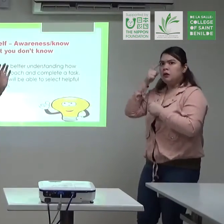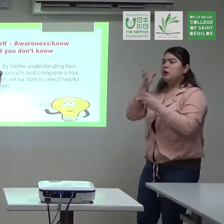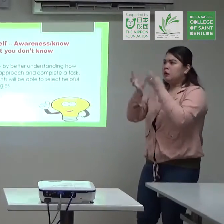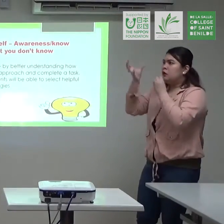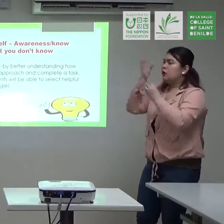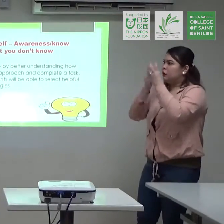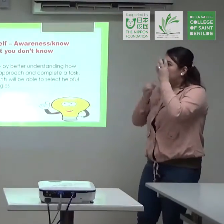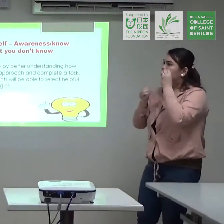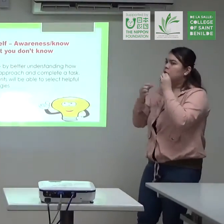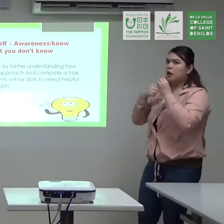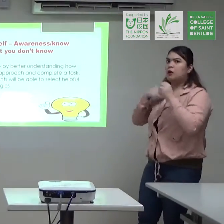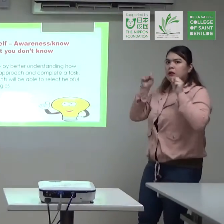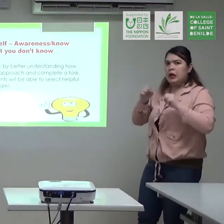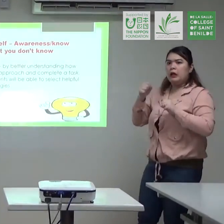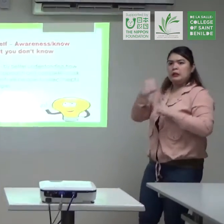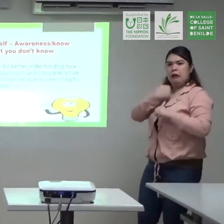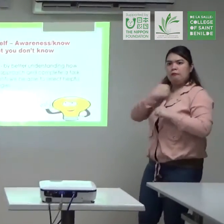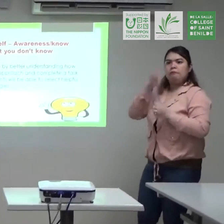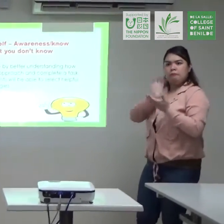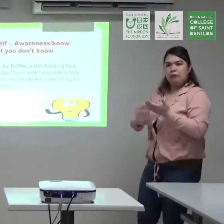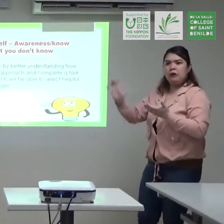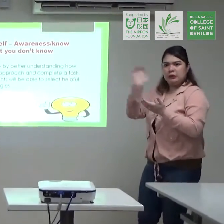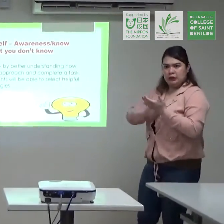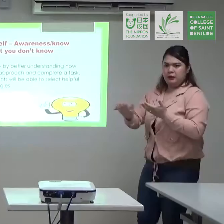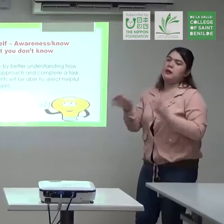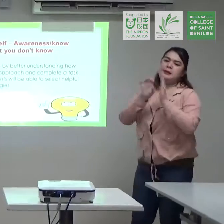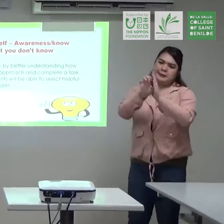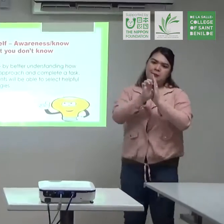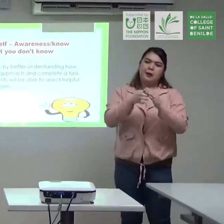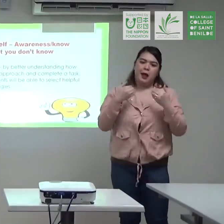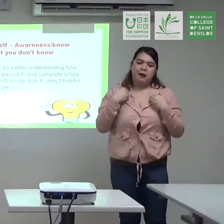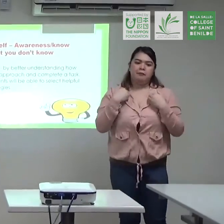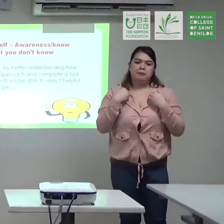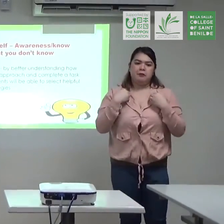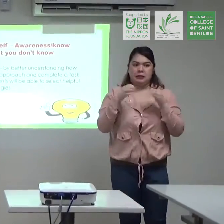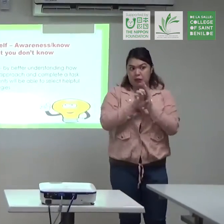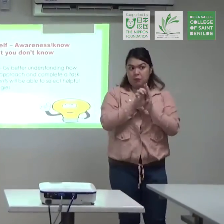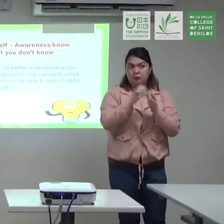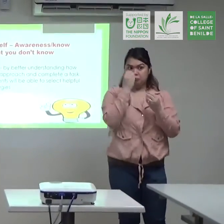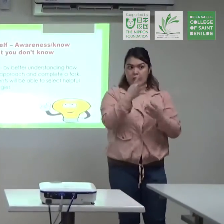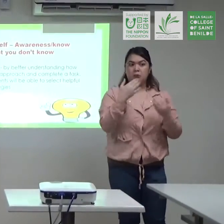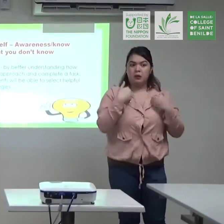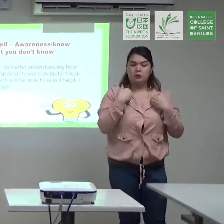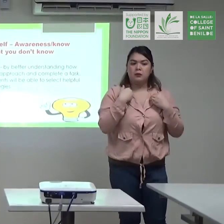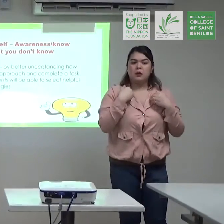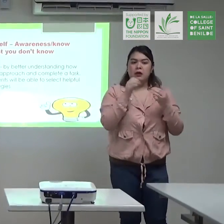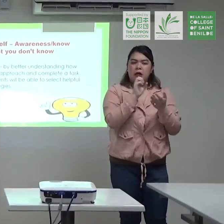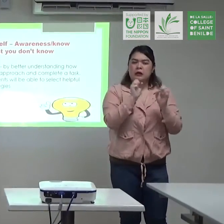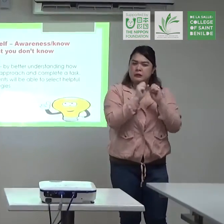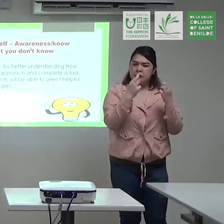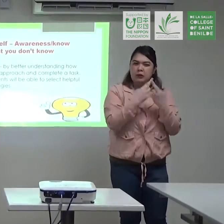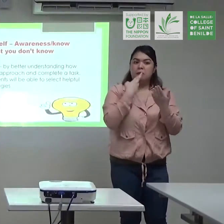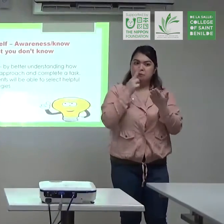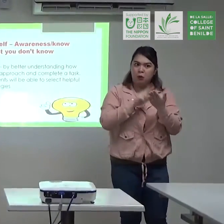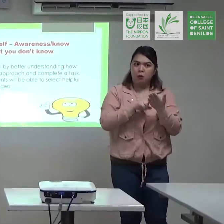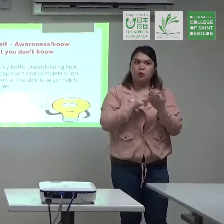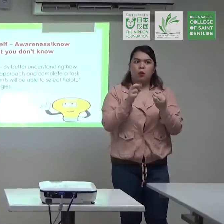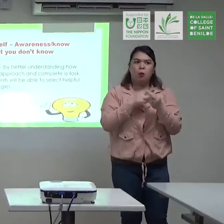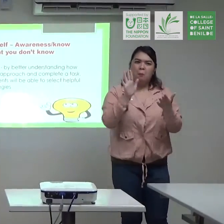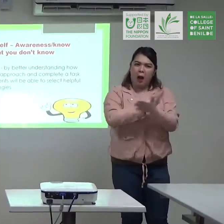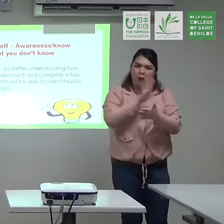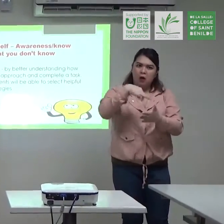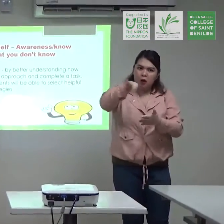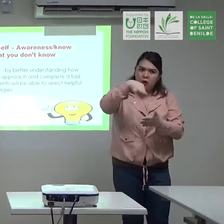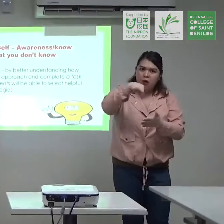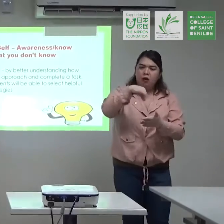facilitating factors. Let's say if they prepare a seminar paper, a reading report, they should be able to